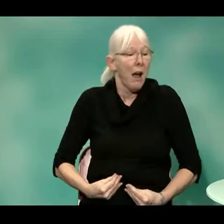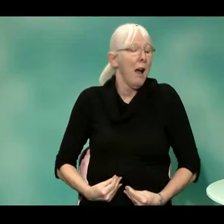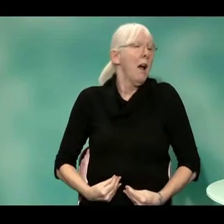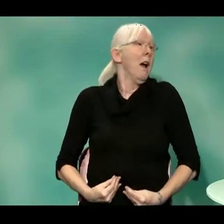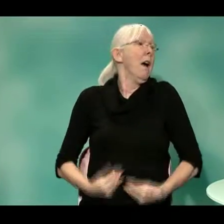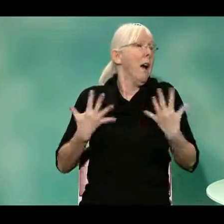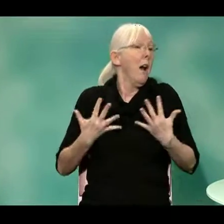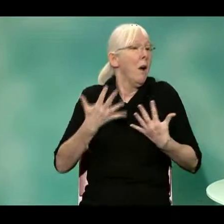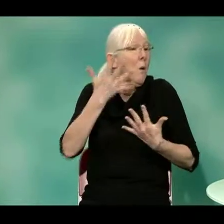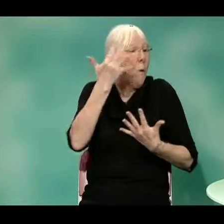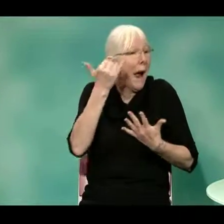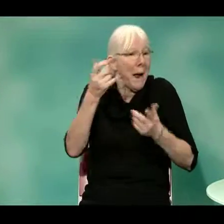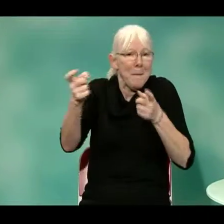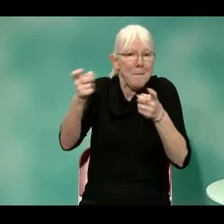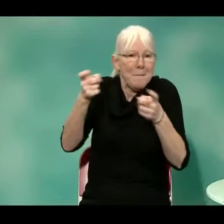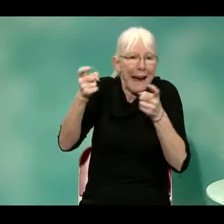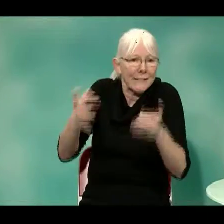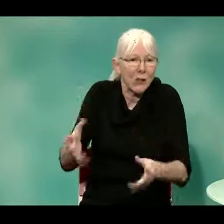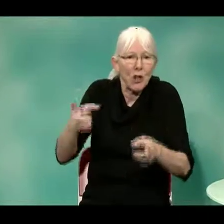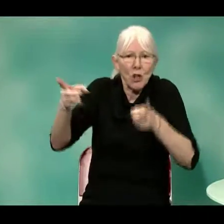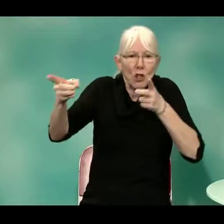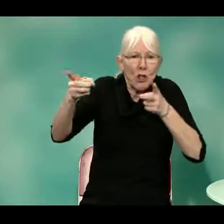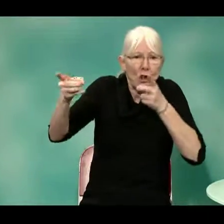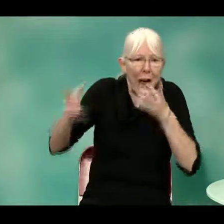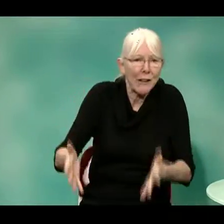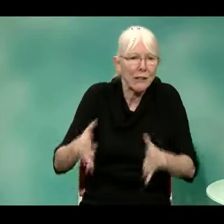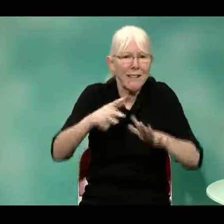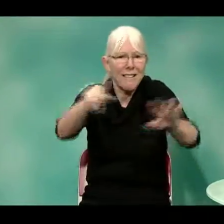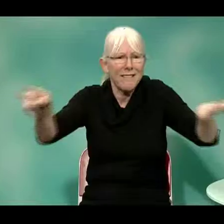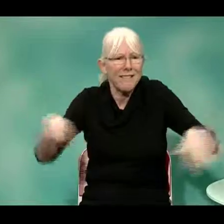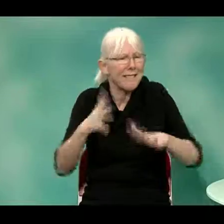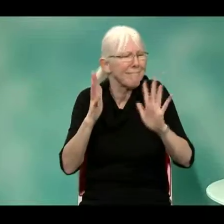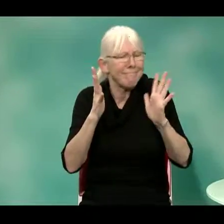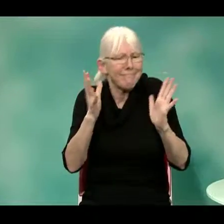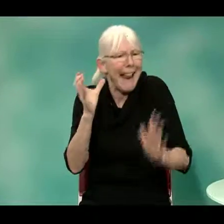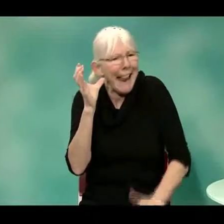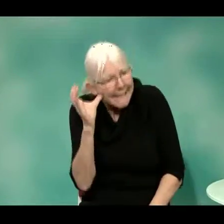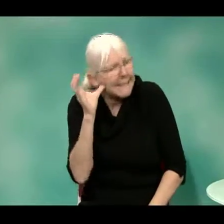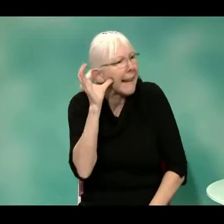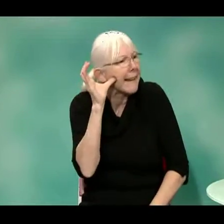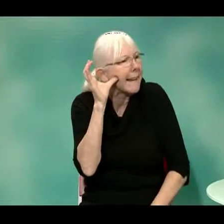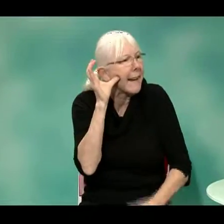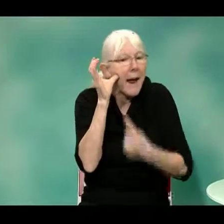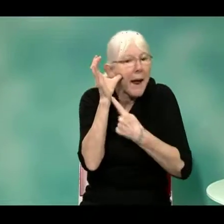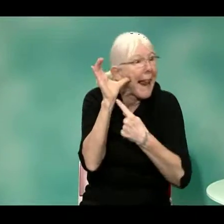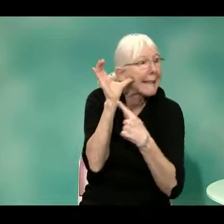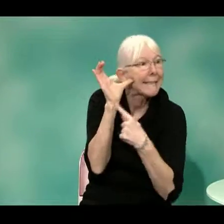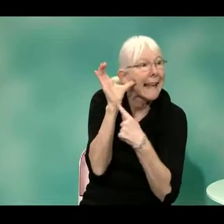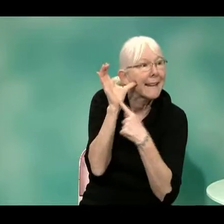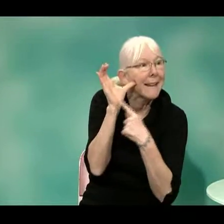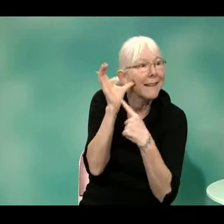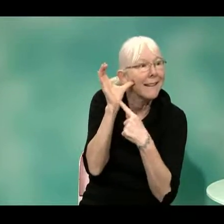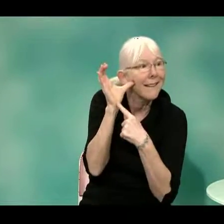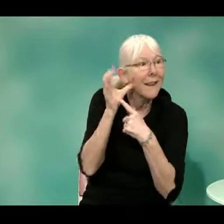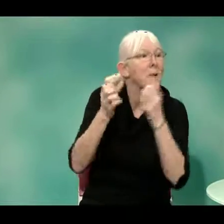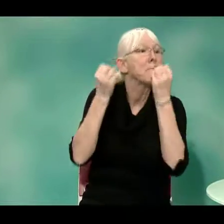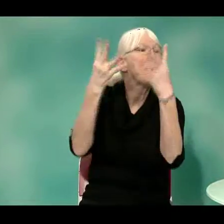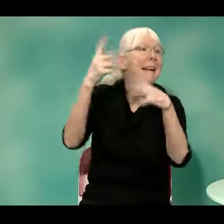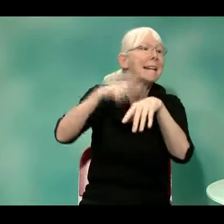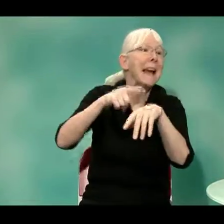really working. They wouldn't really work for the deaf community. So they sat down and they, we talked about how to correct them and how